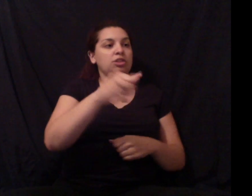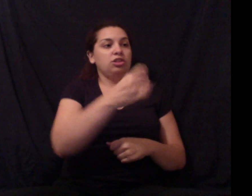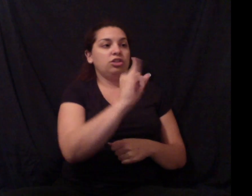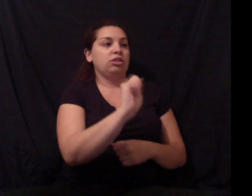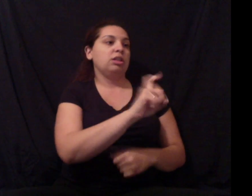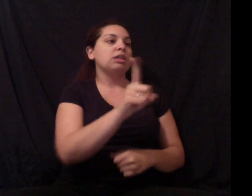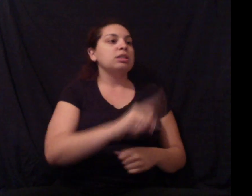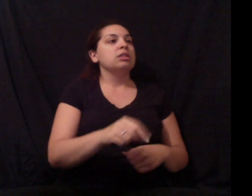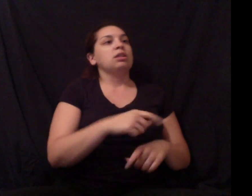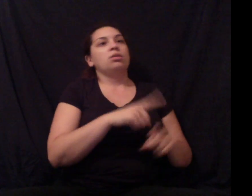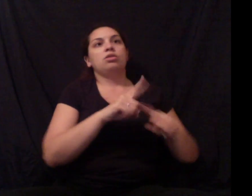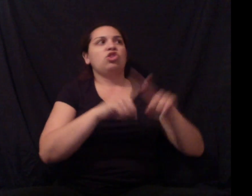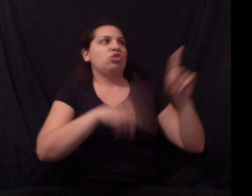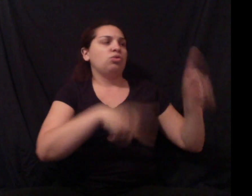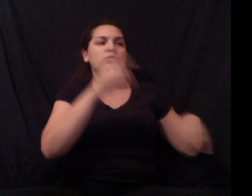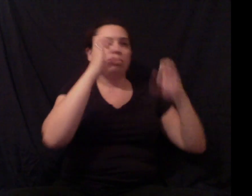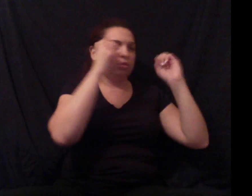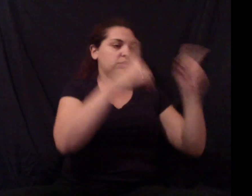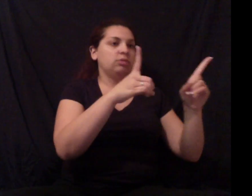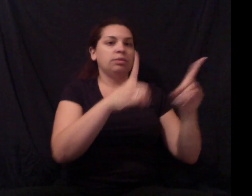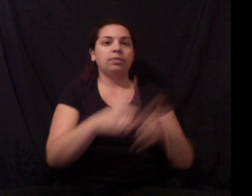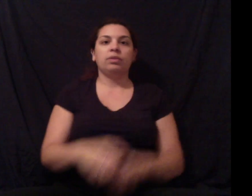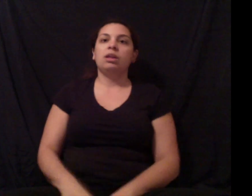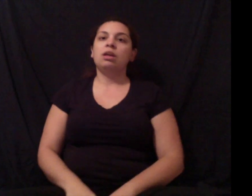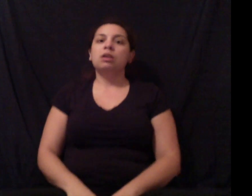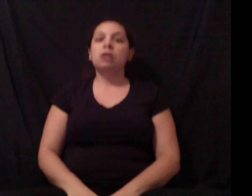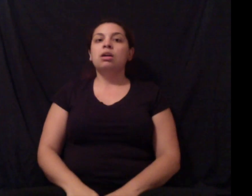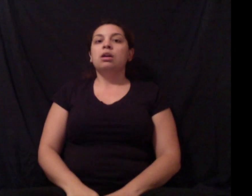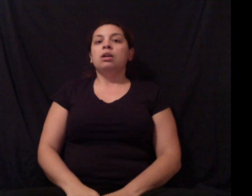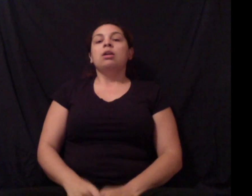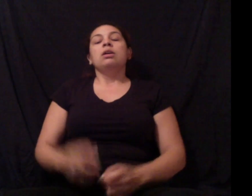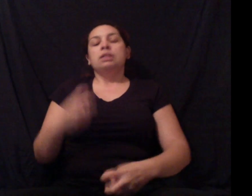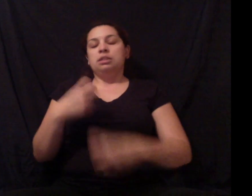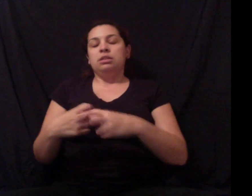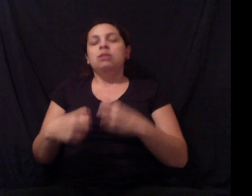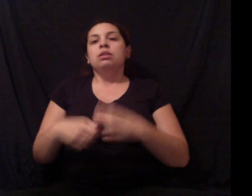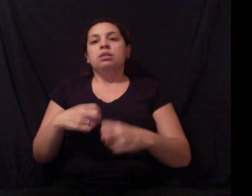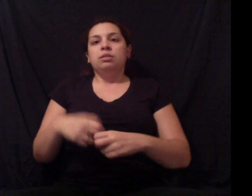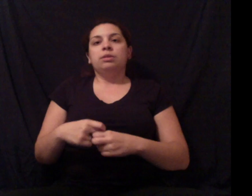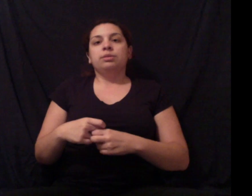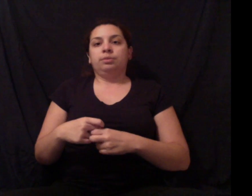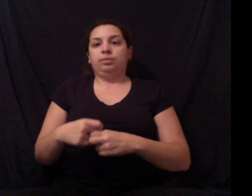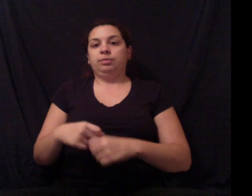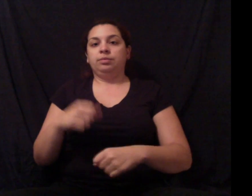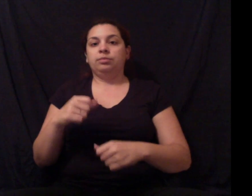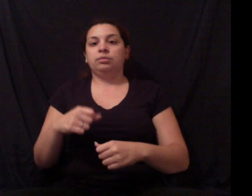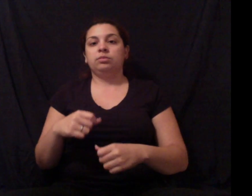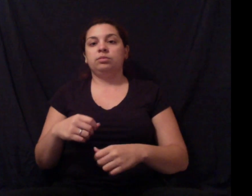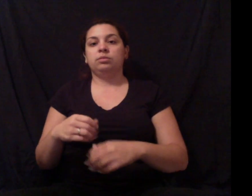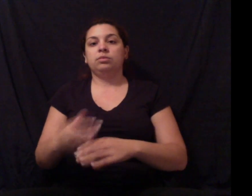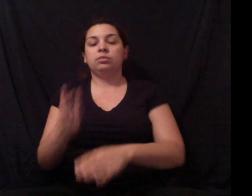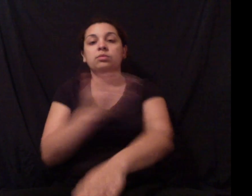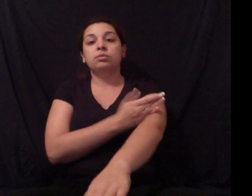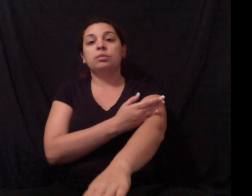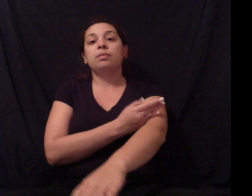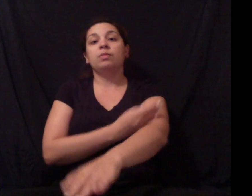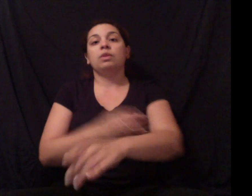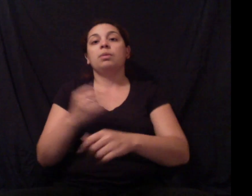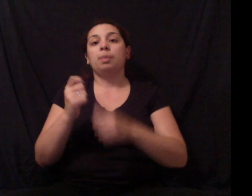up there, which was a whole different education. It goes without saying that it is very hard to make a living with music. So at this time, Max worked a 9 to